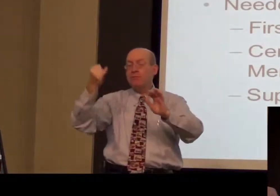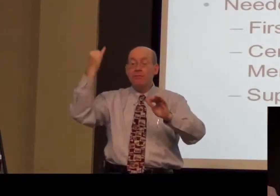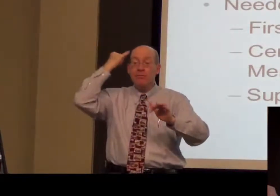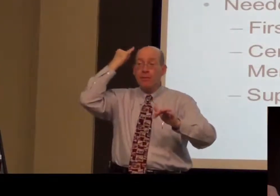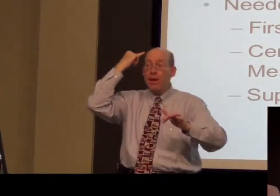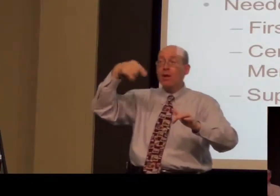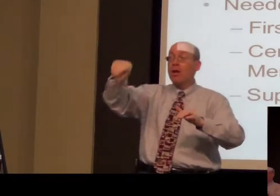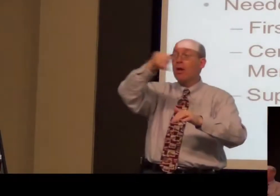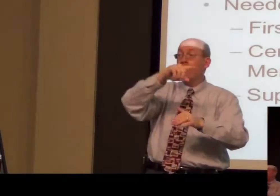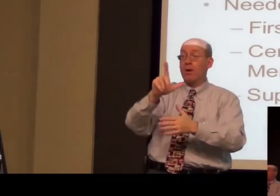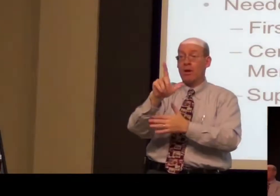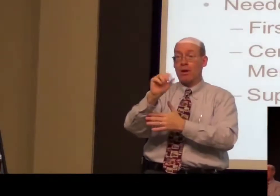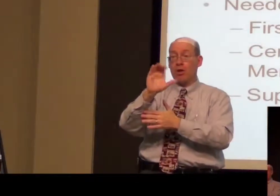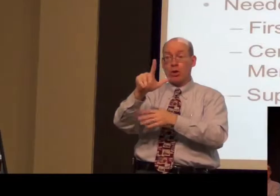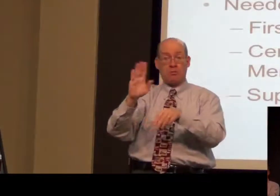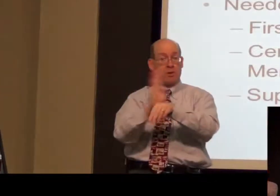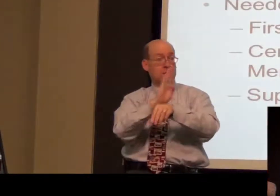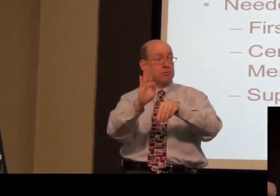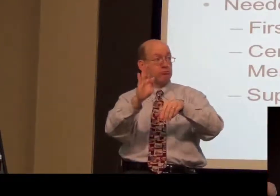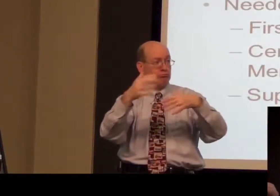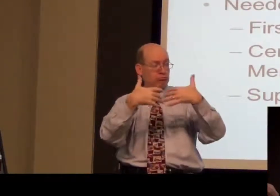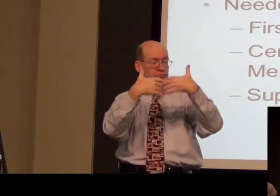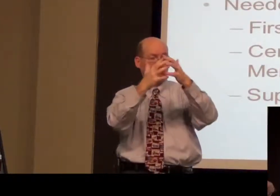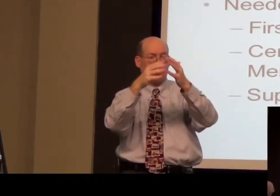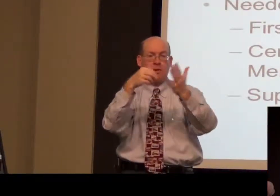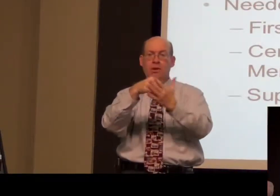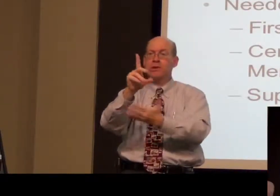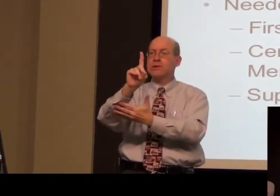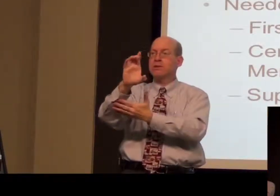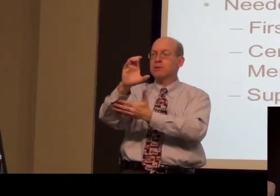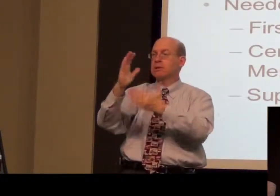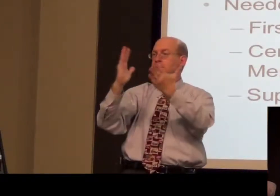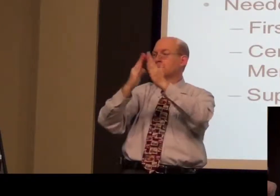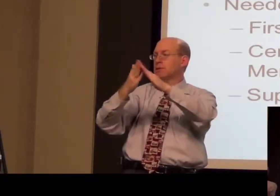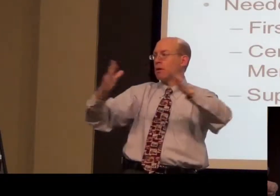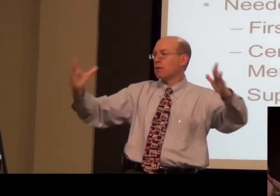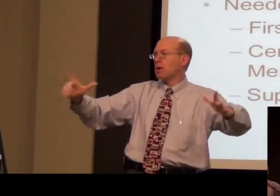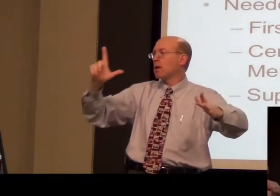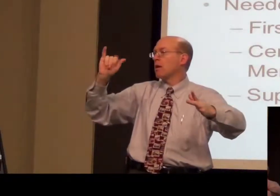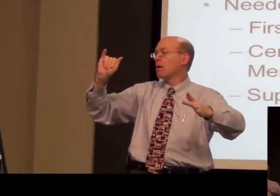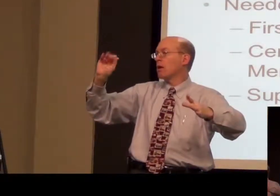We also had to be certified business entrepreneurship, which basically means